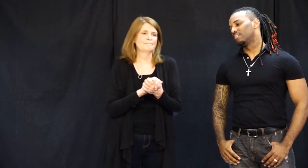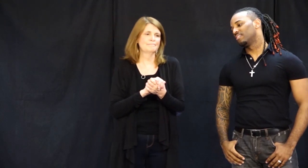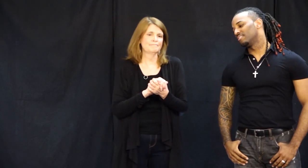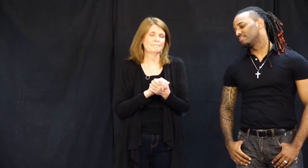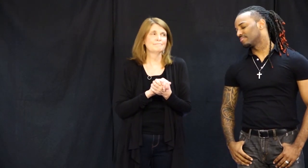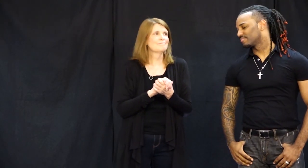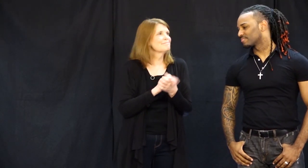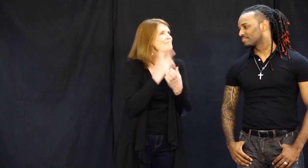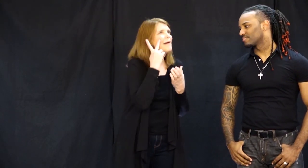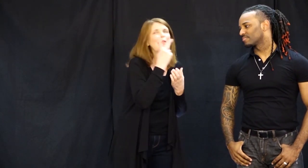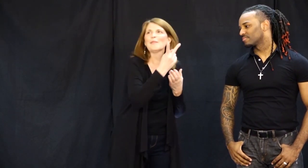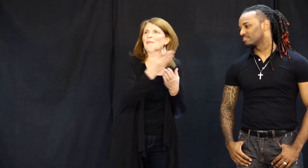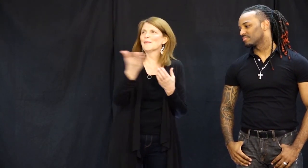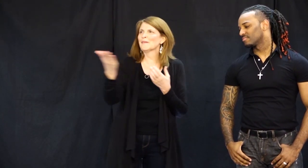Look around, look